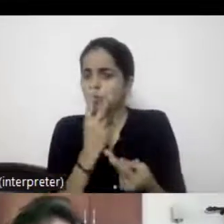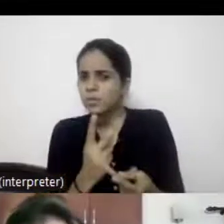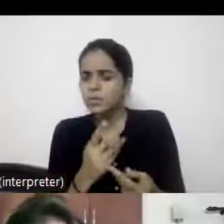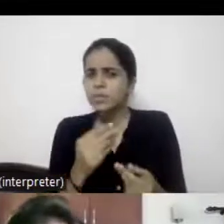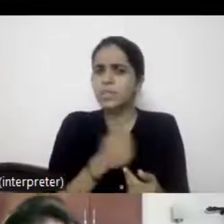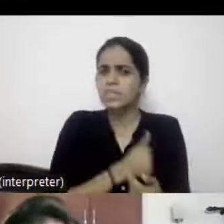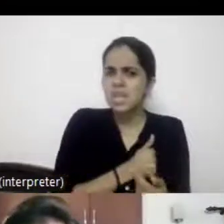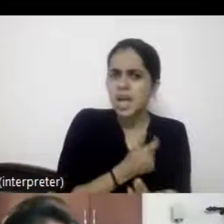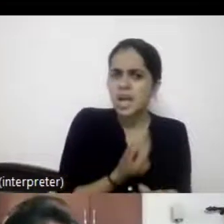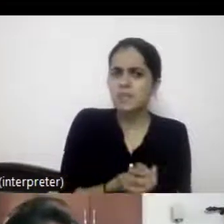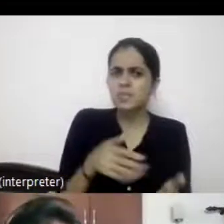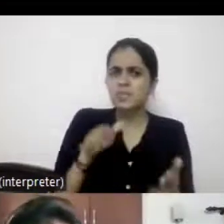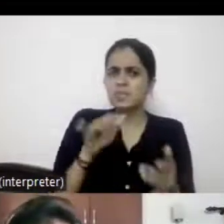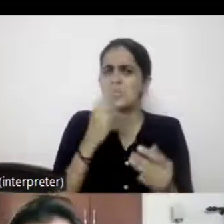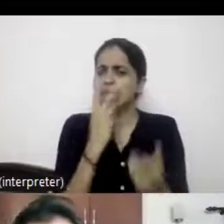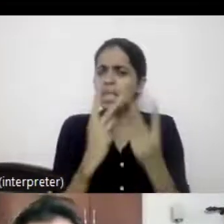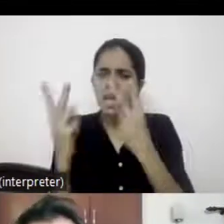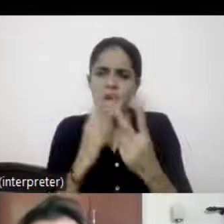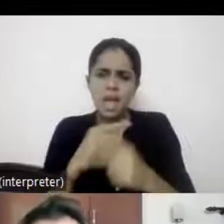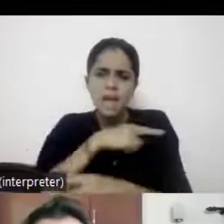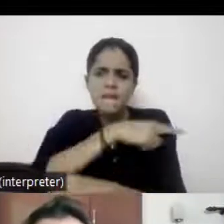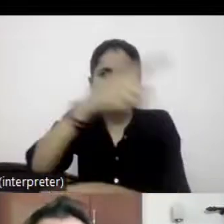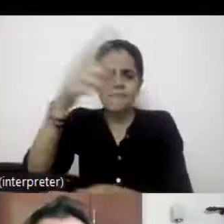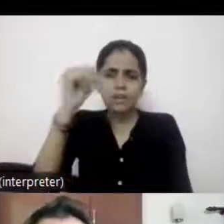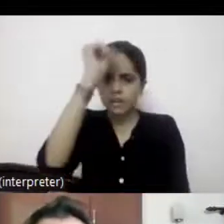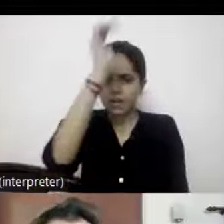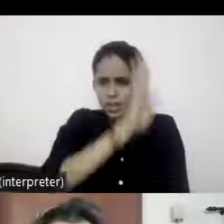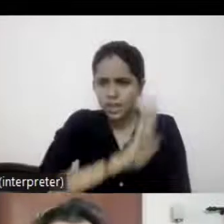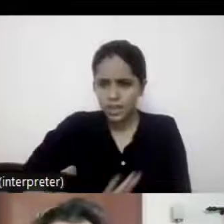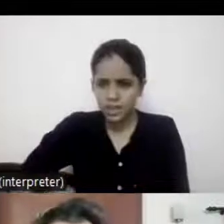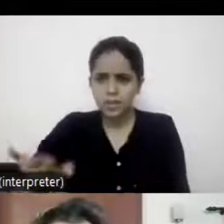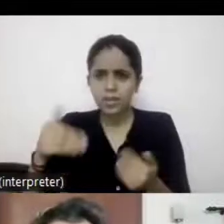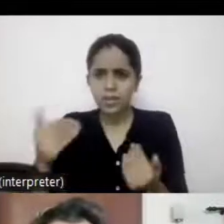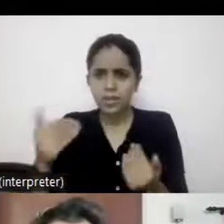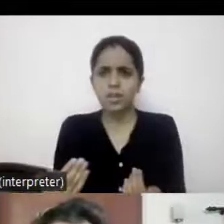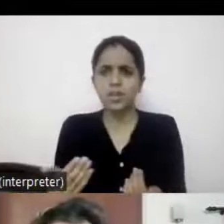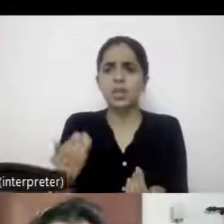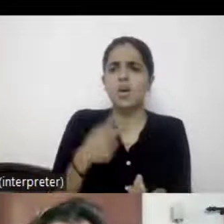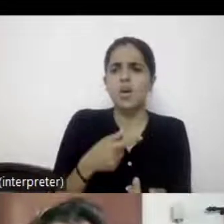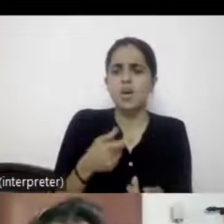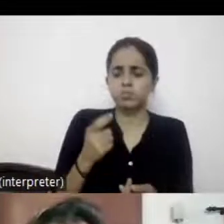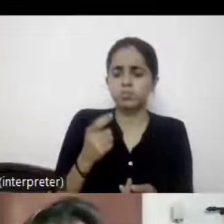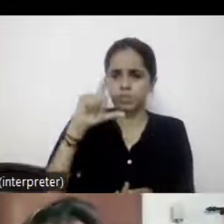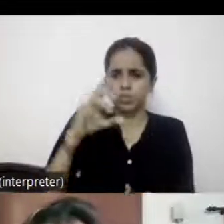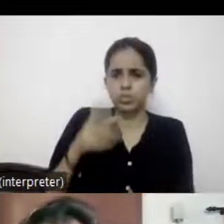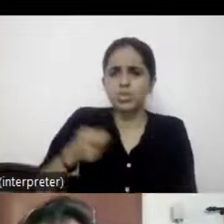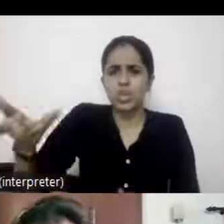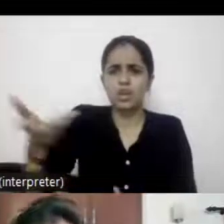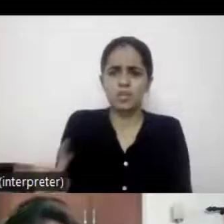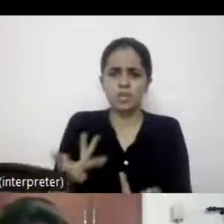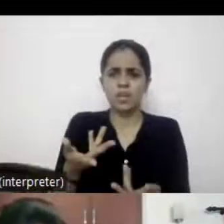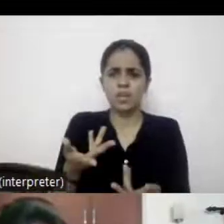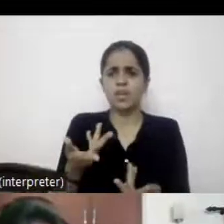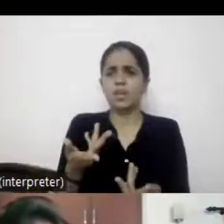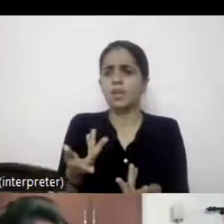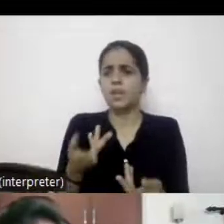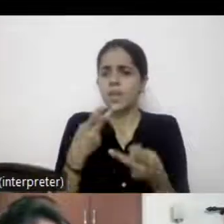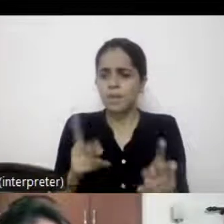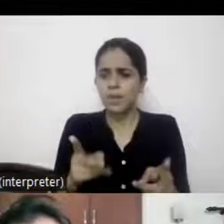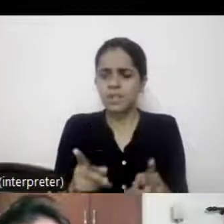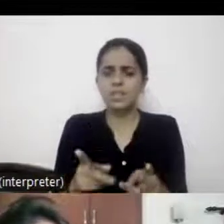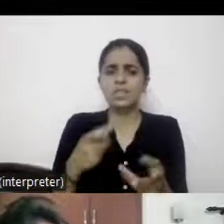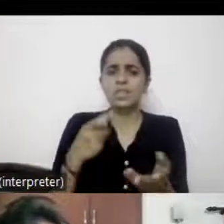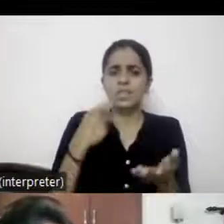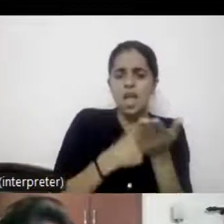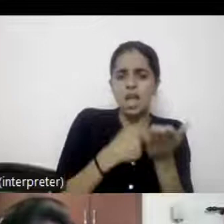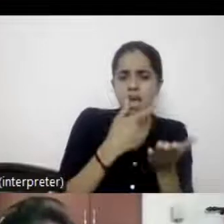that we see around us in India, namely charity model, religious model, rehabilitative